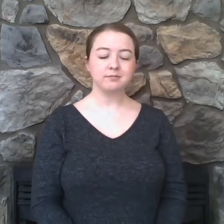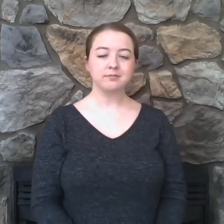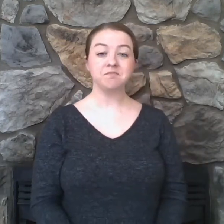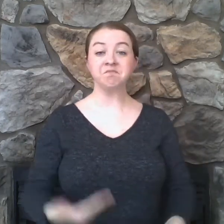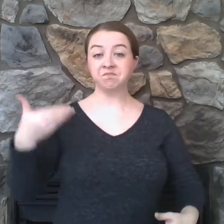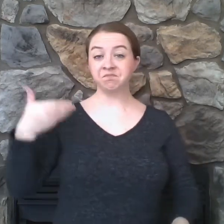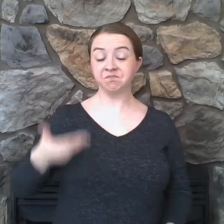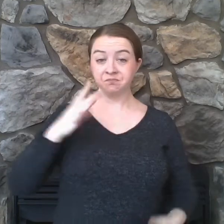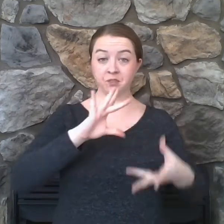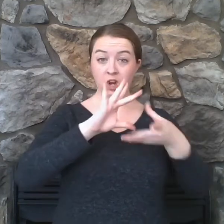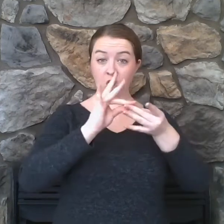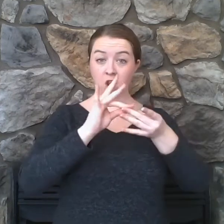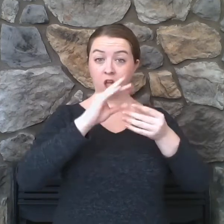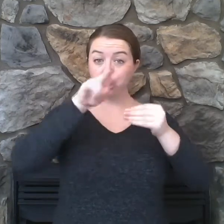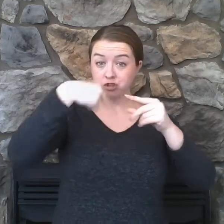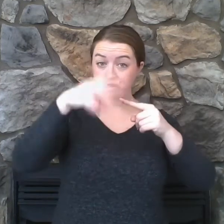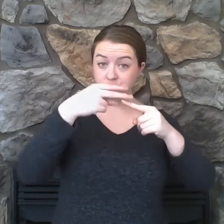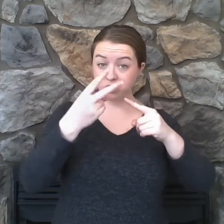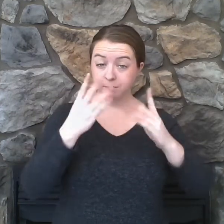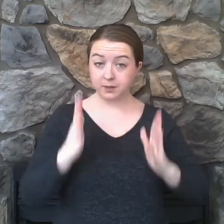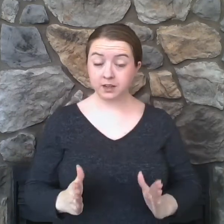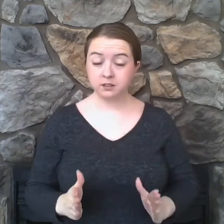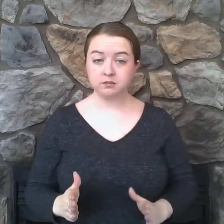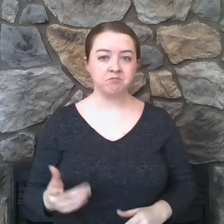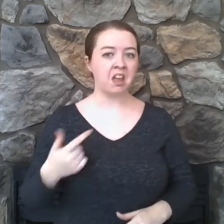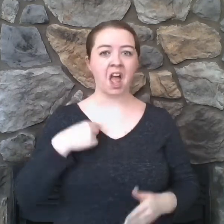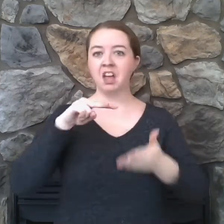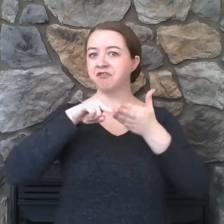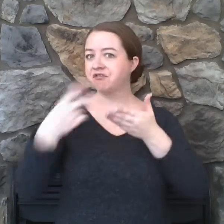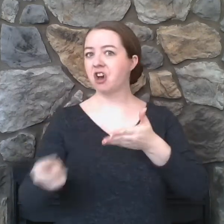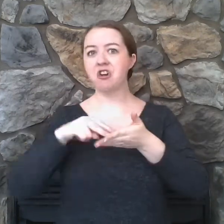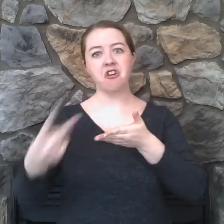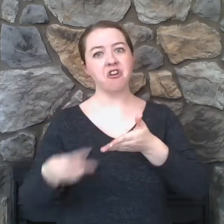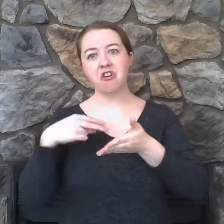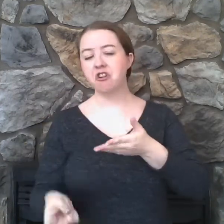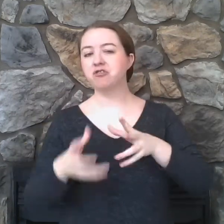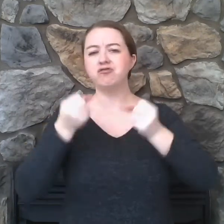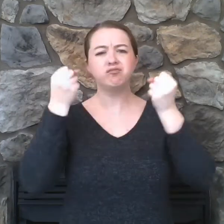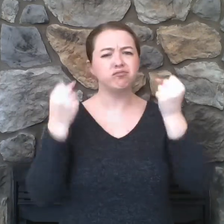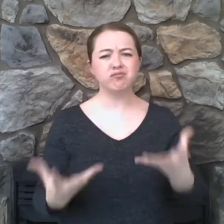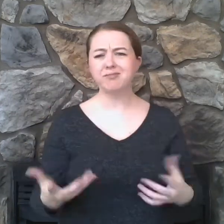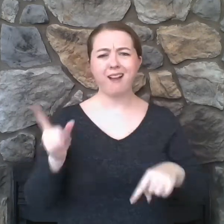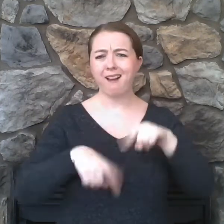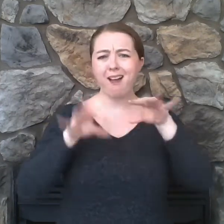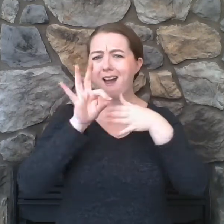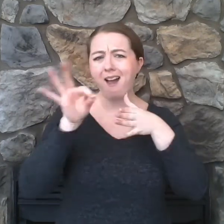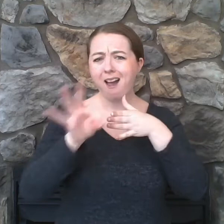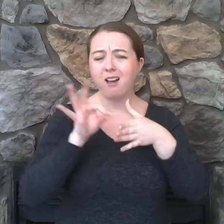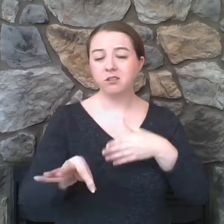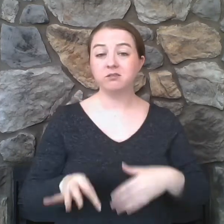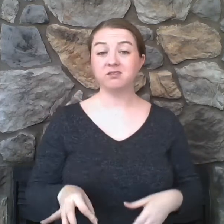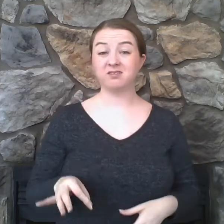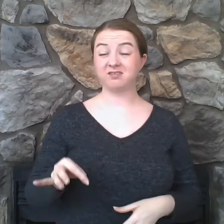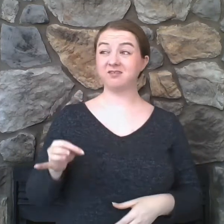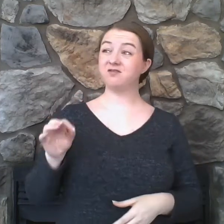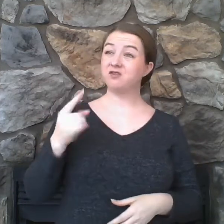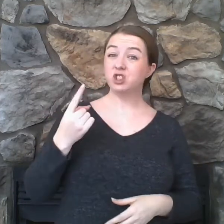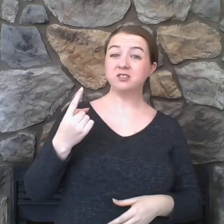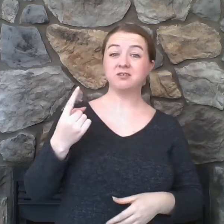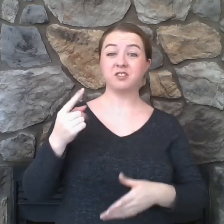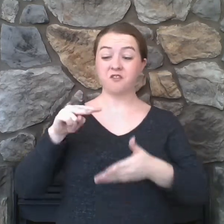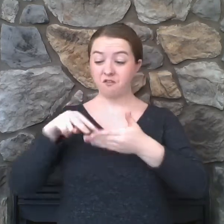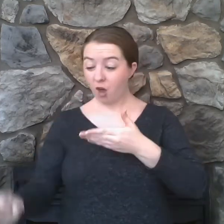As a gymnast, I've fallen more times than I can count. At first, every fall felt like